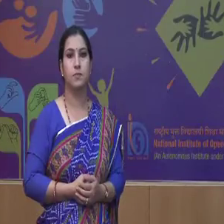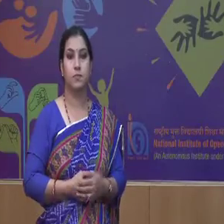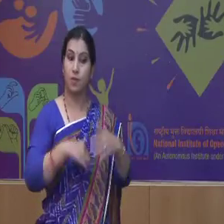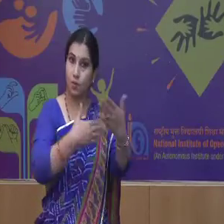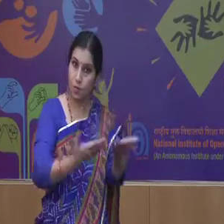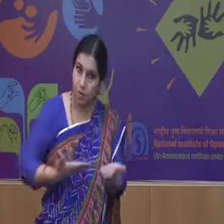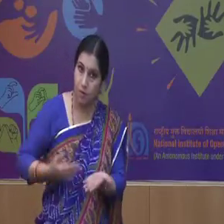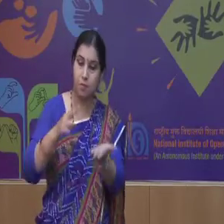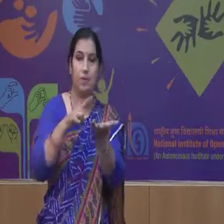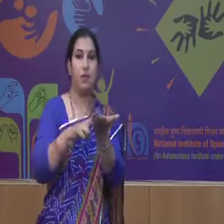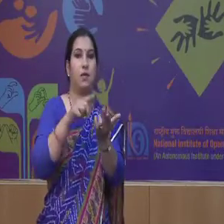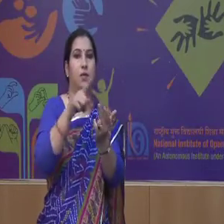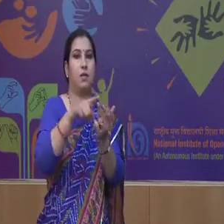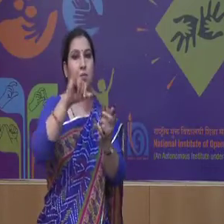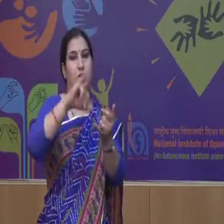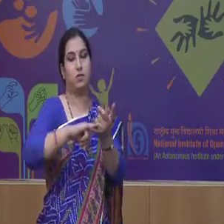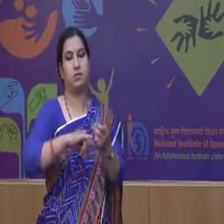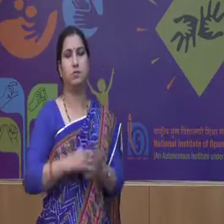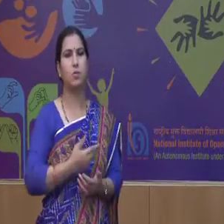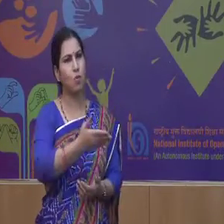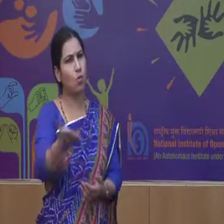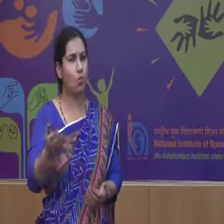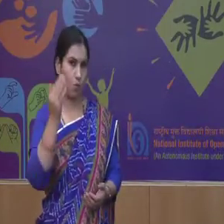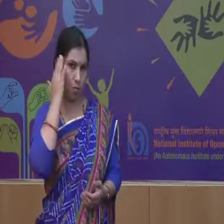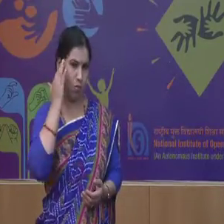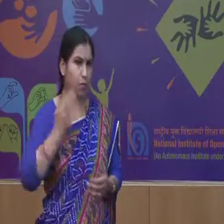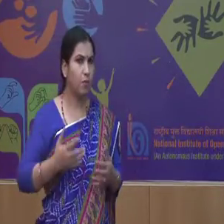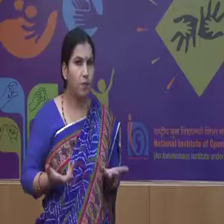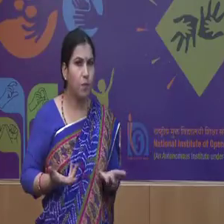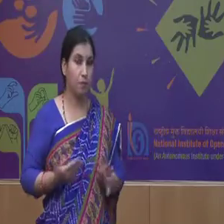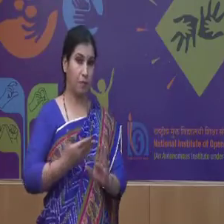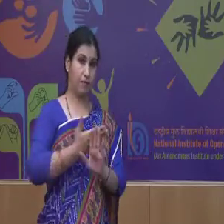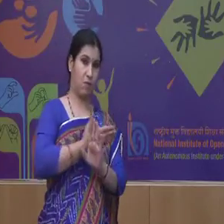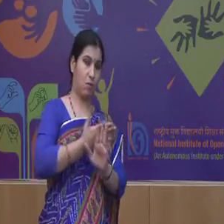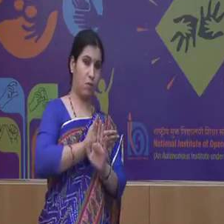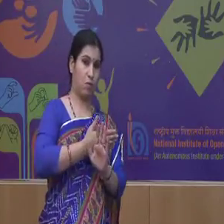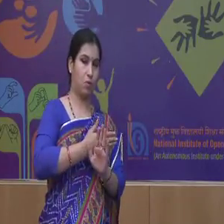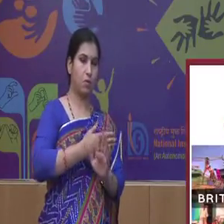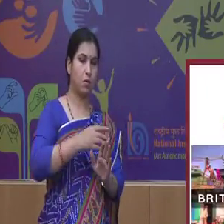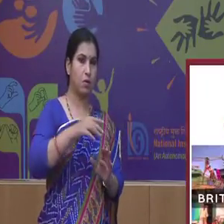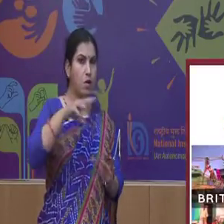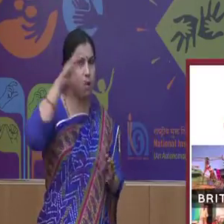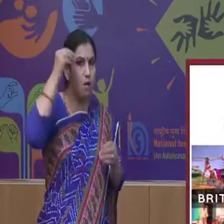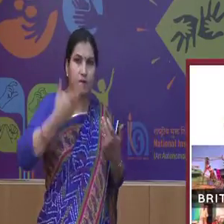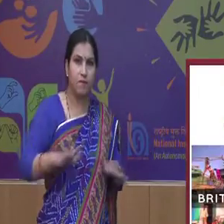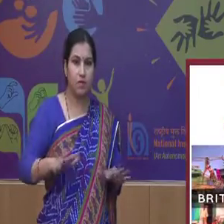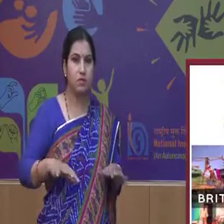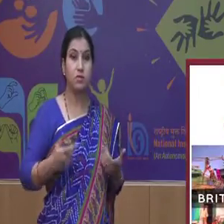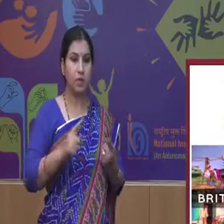Welcome to NIOS. As you know, that we had covered the topic economic impact